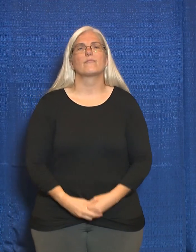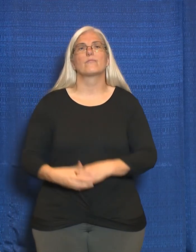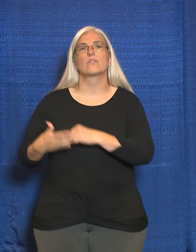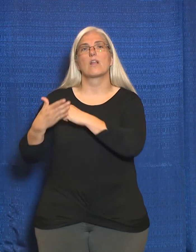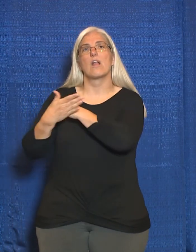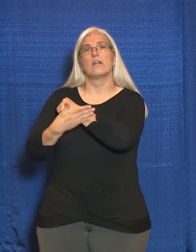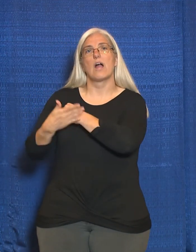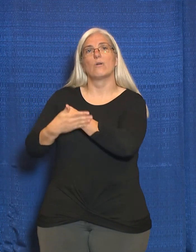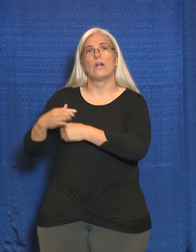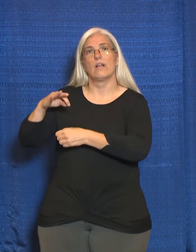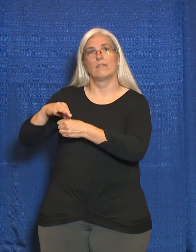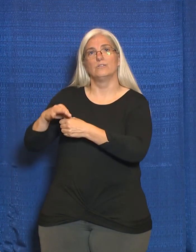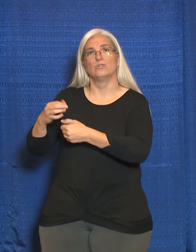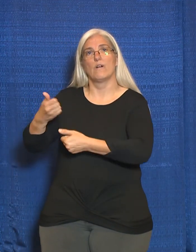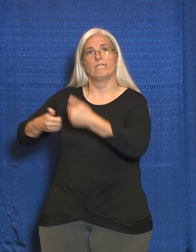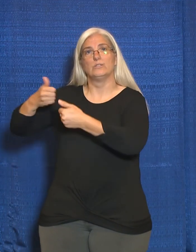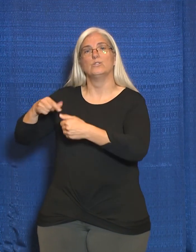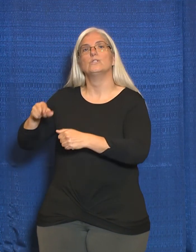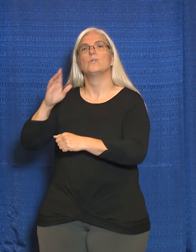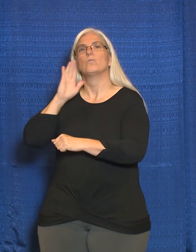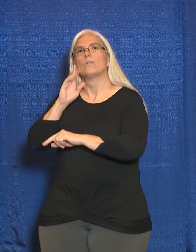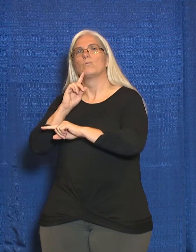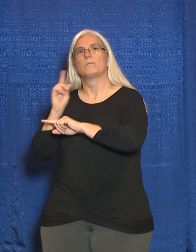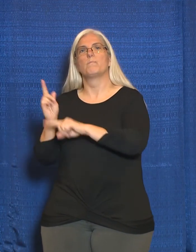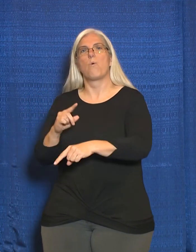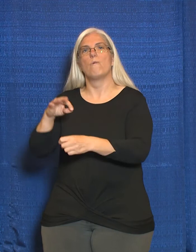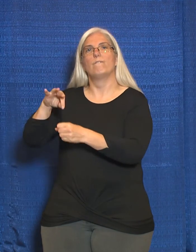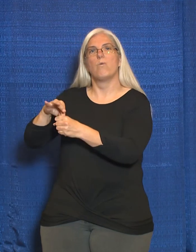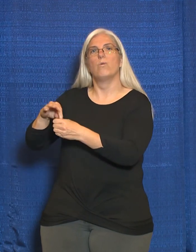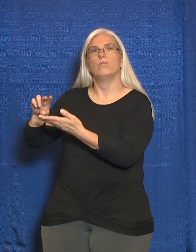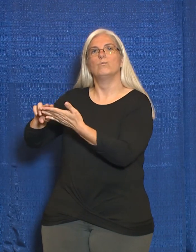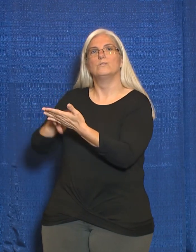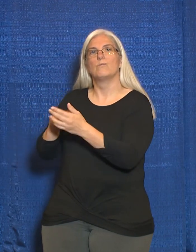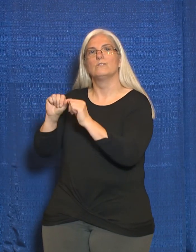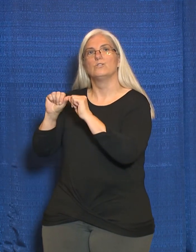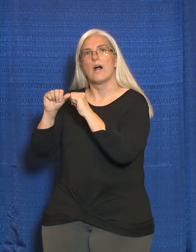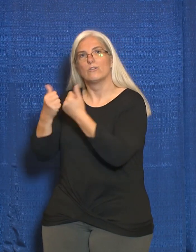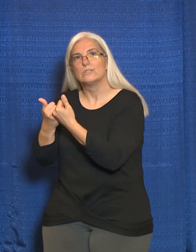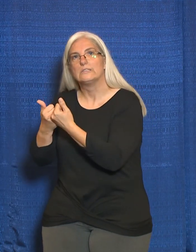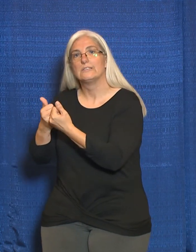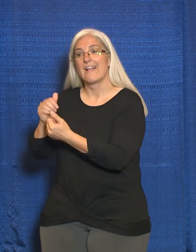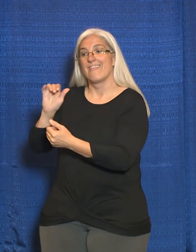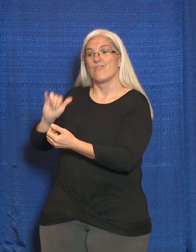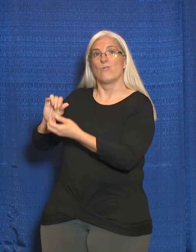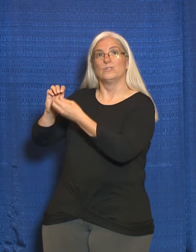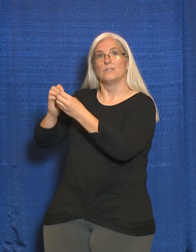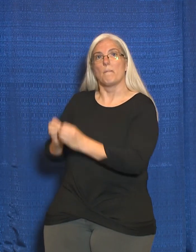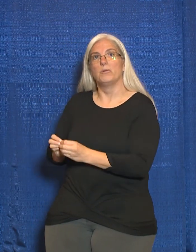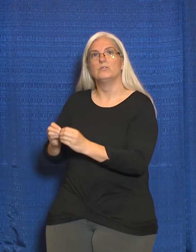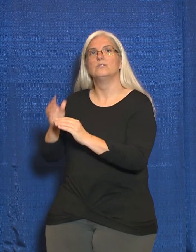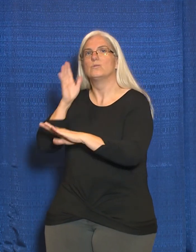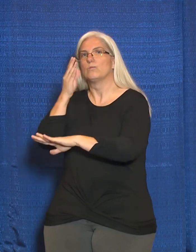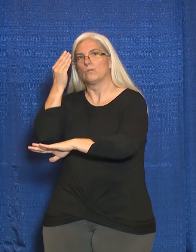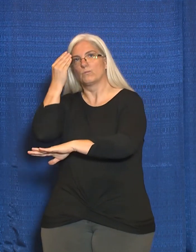County elections officials report VRA voter registration numbers to the Secretary of State monthly.